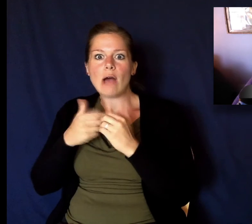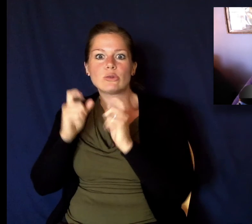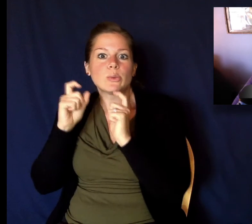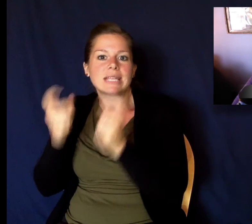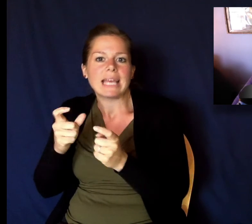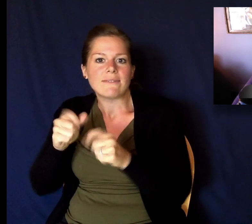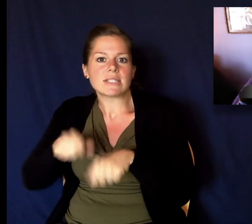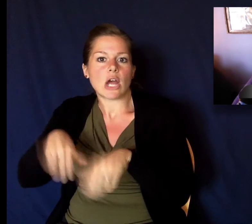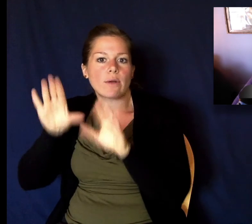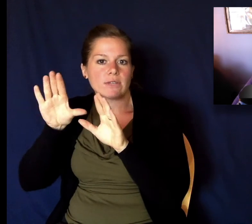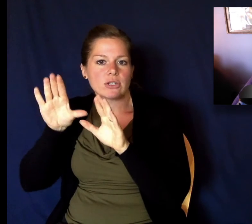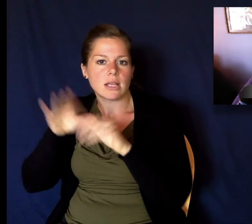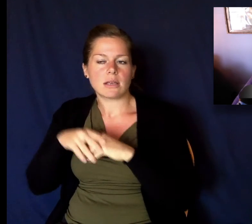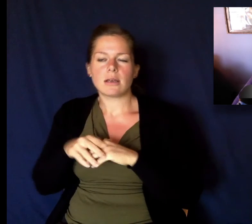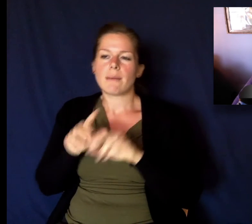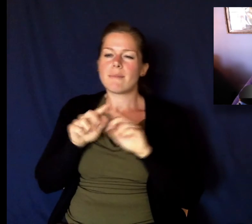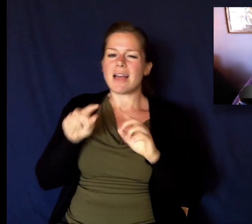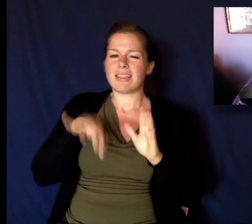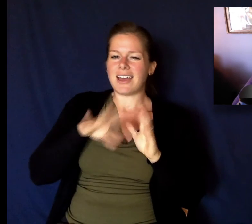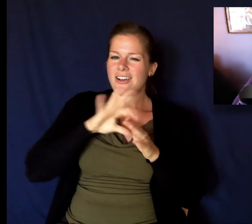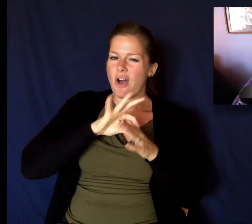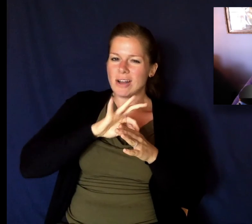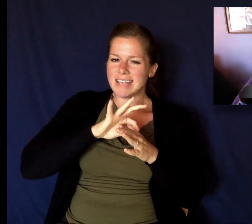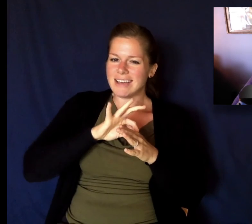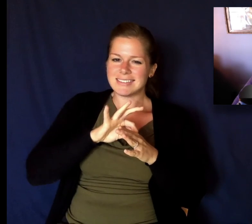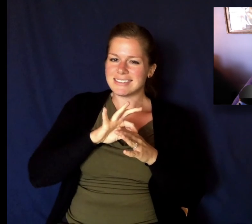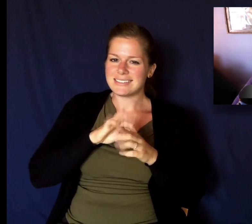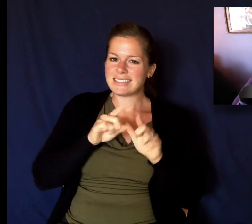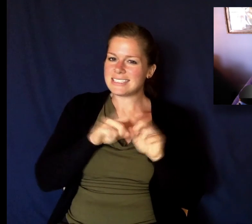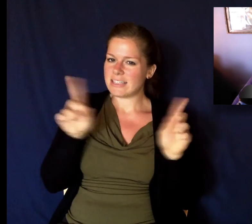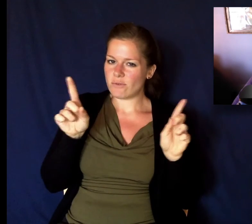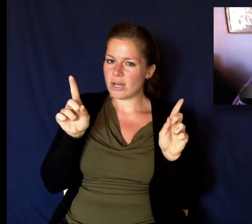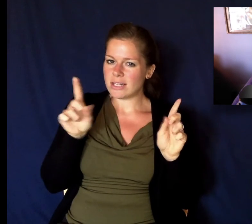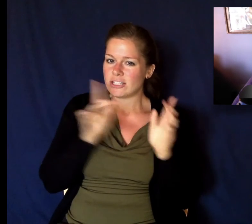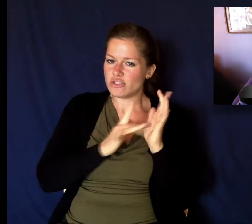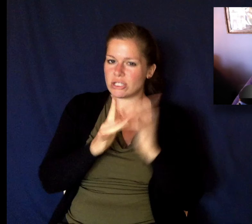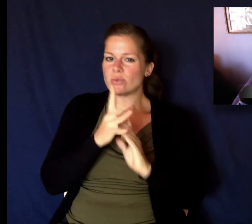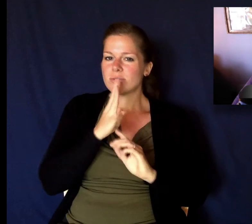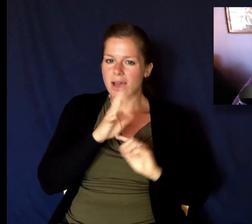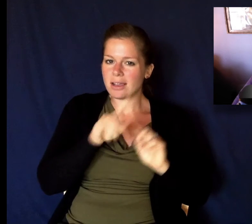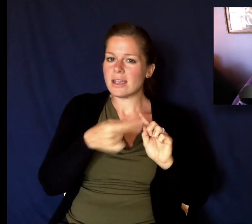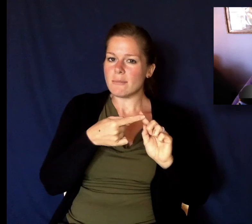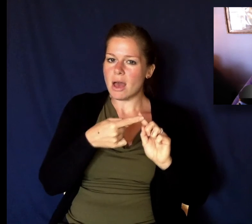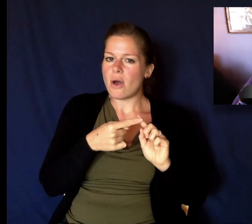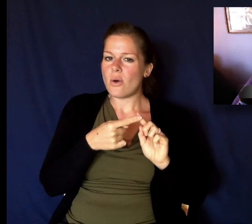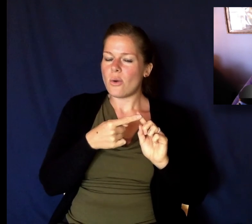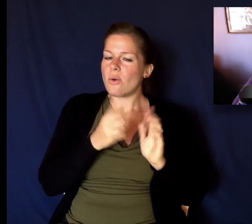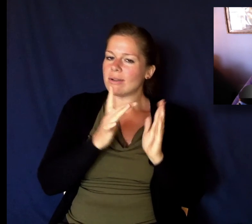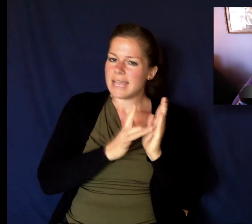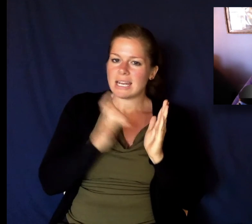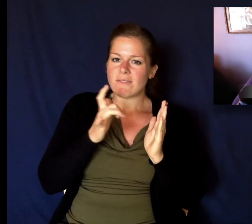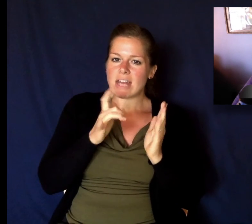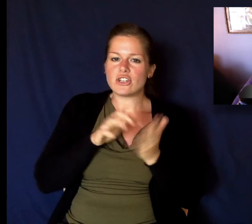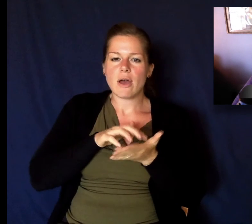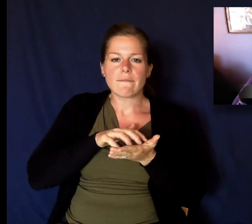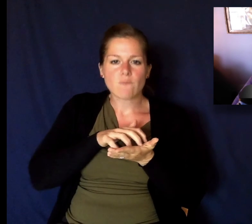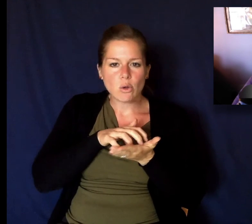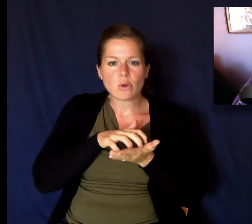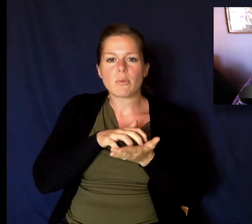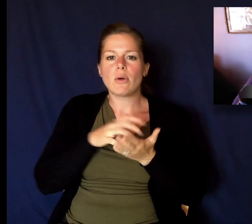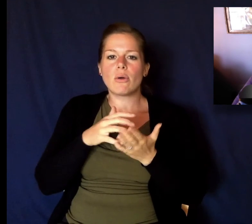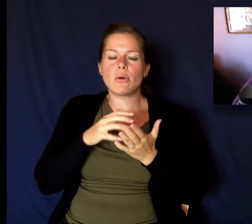about sacrificial giving. But when you look at it in context, it is absolutely an abuse of the vulnerable.